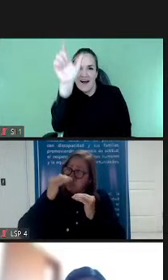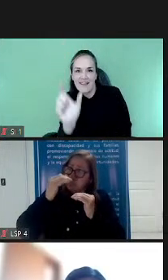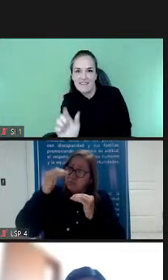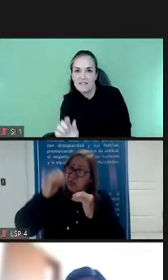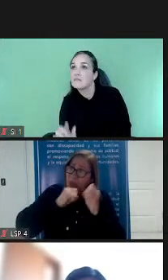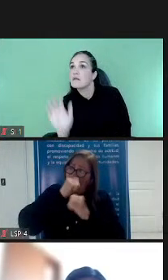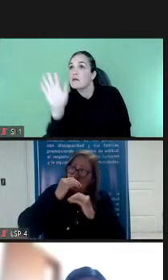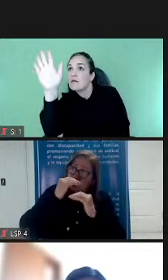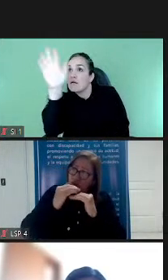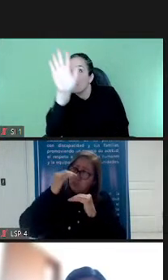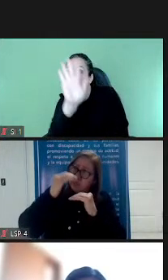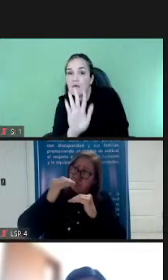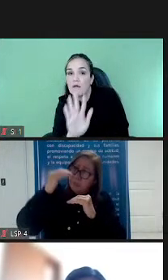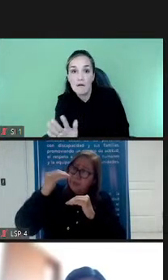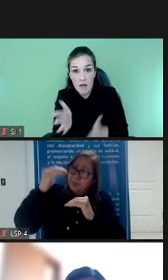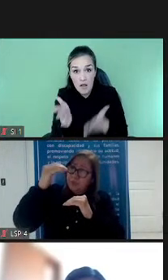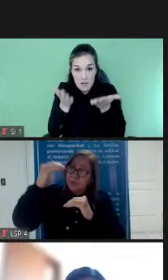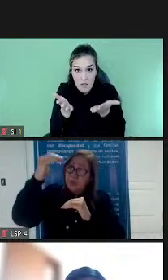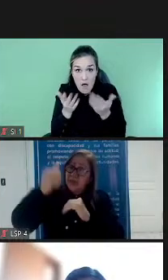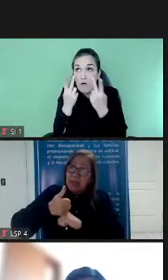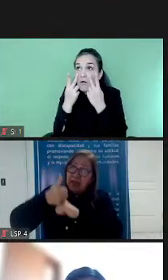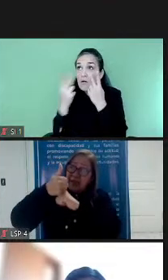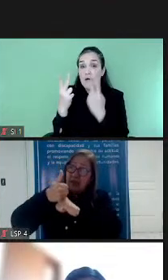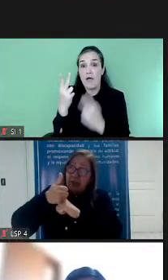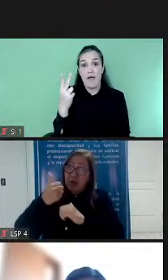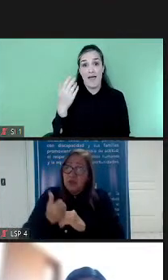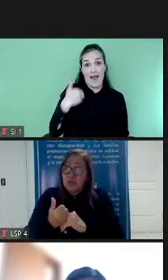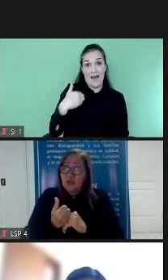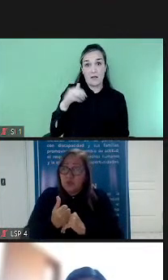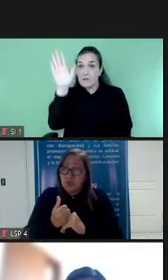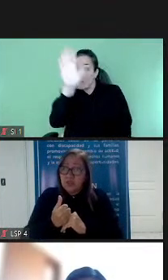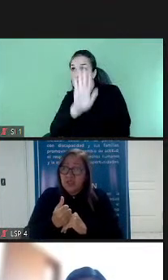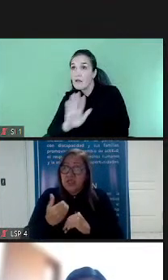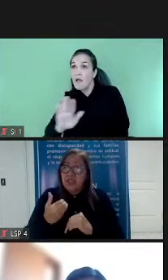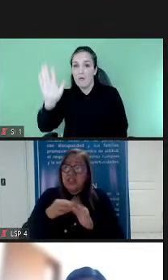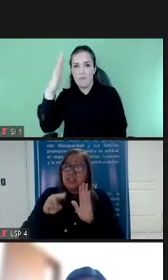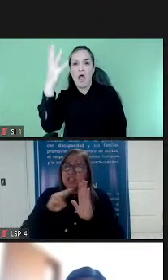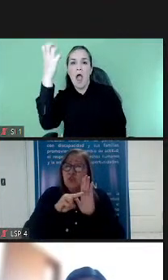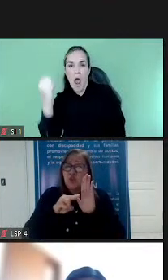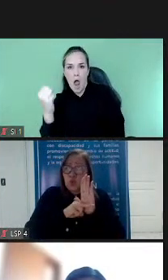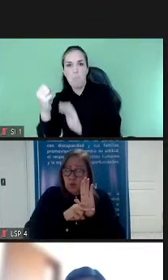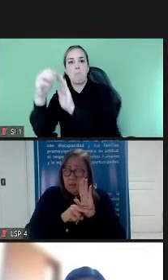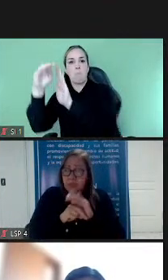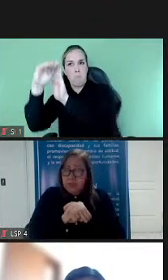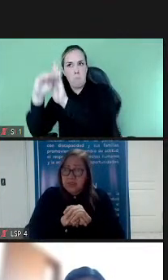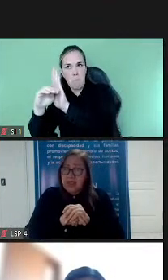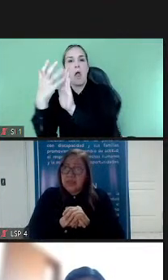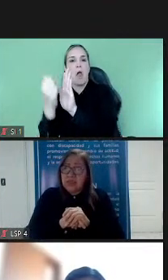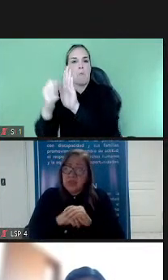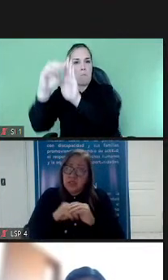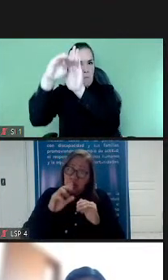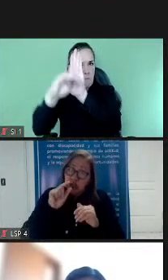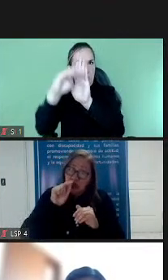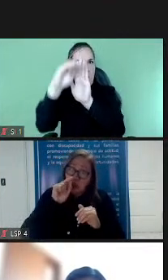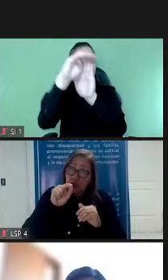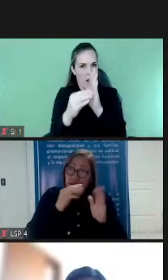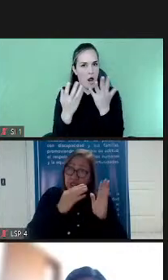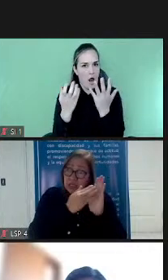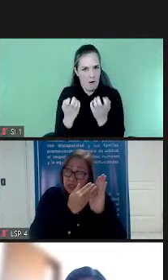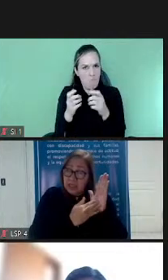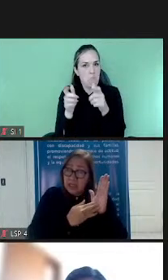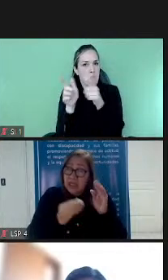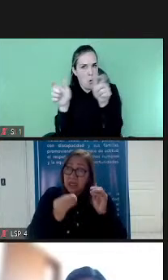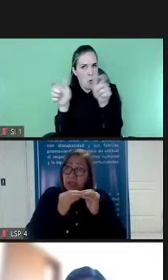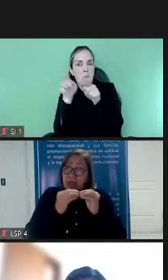provinces kept on working and either say that most of them now have their own regulations and